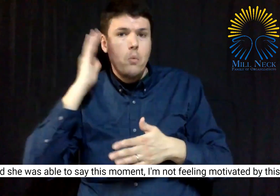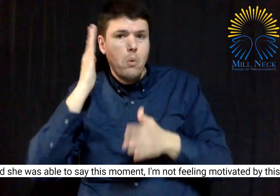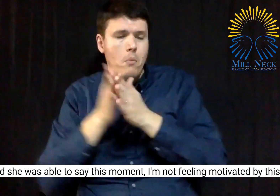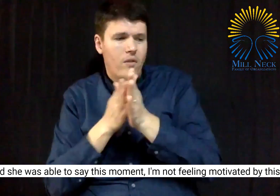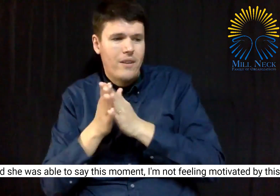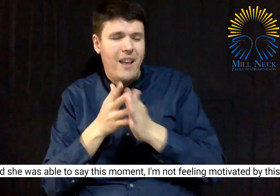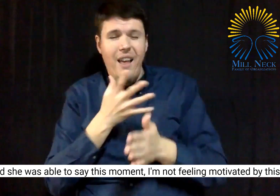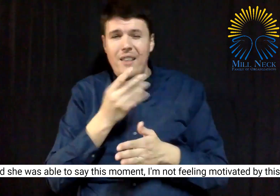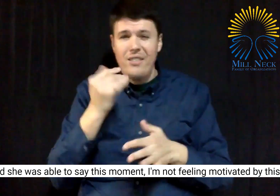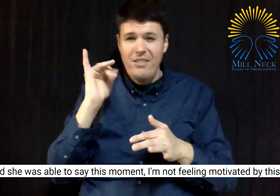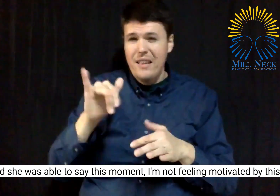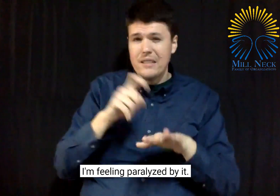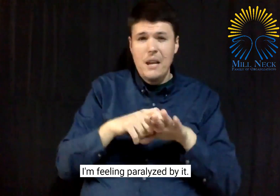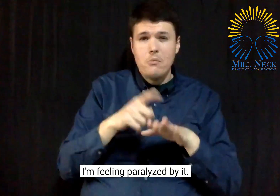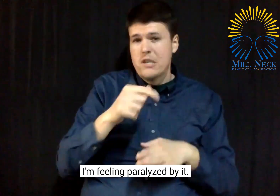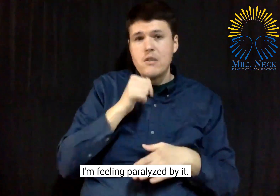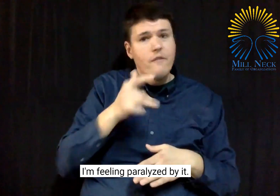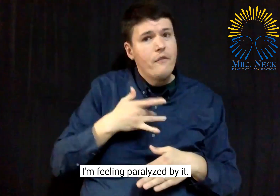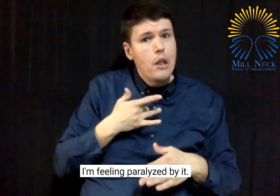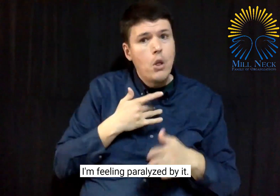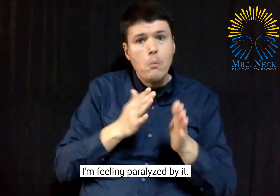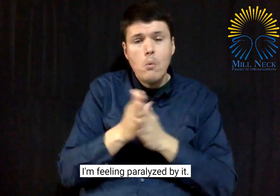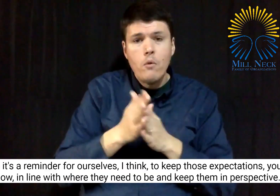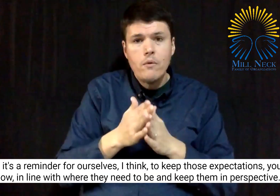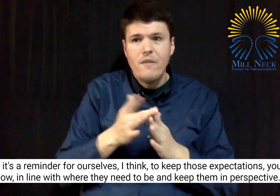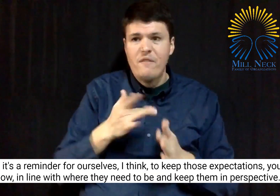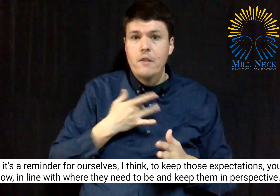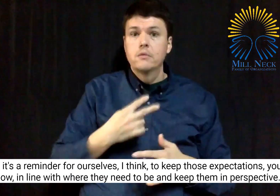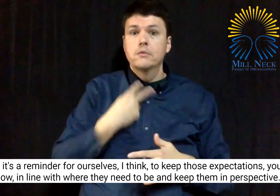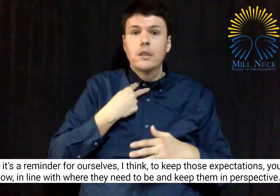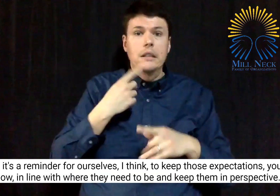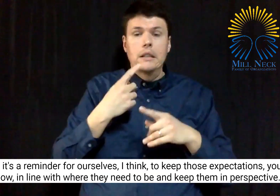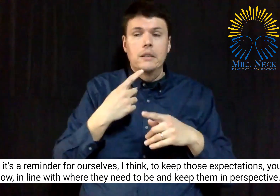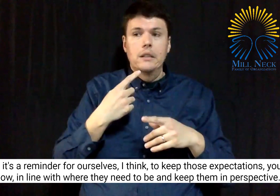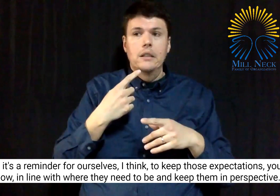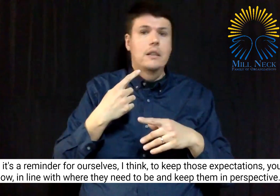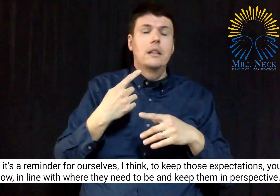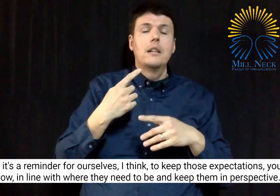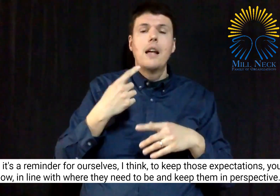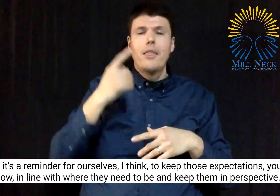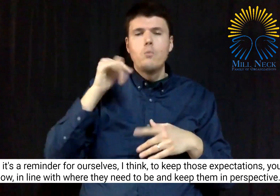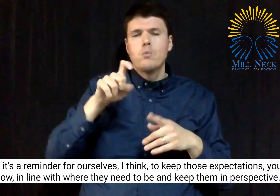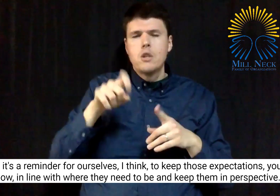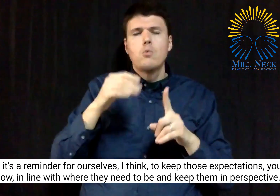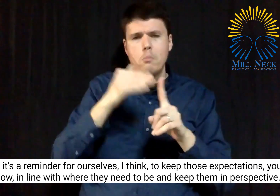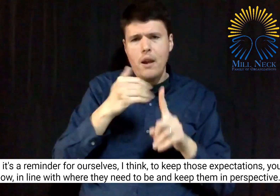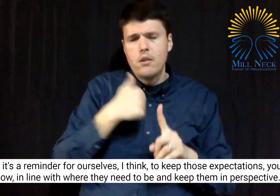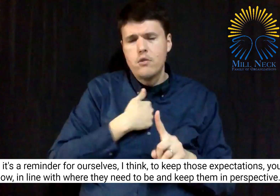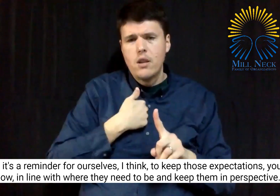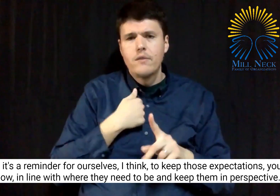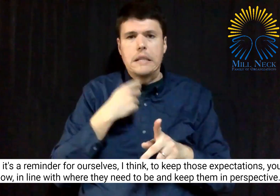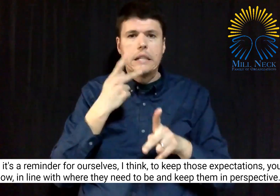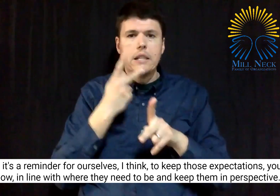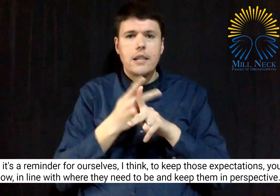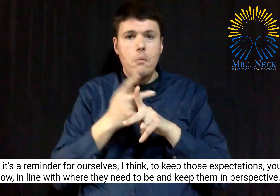not feeling motivated by this. I'm feeling paralyzed by it. So it's a reminder for ourselves, I think, to keep those